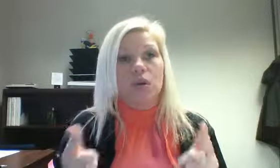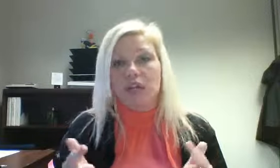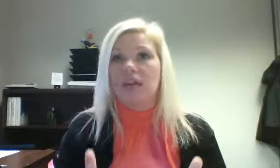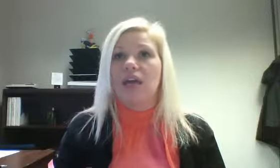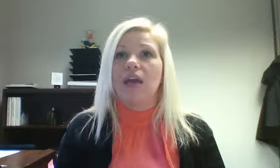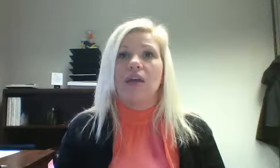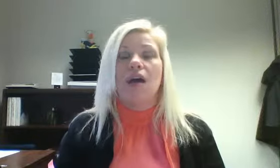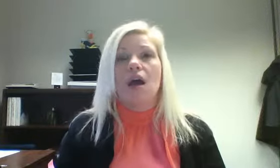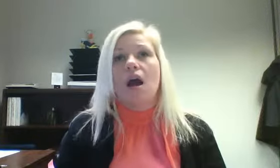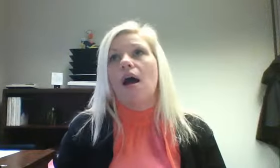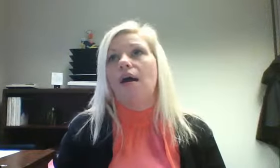good.